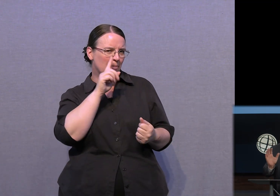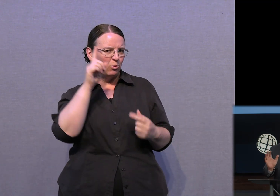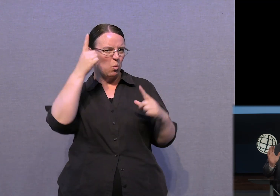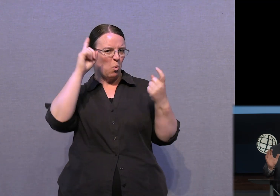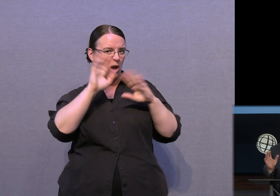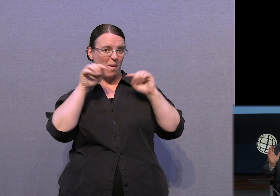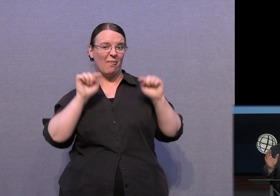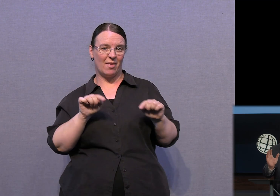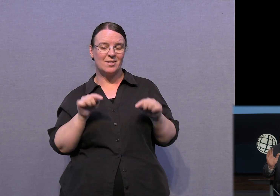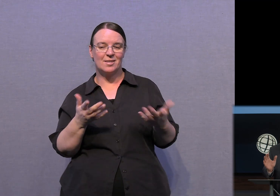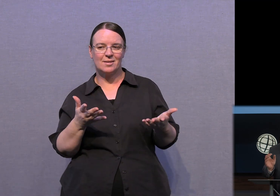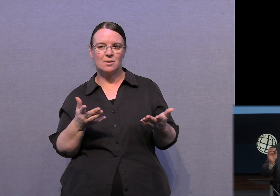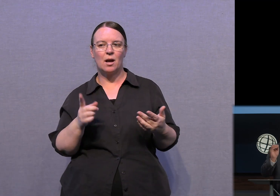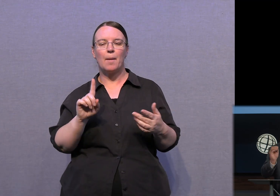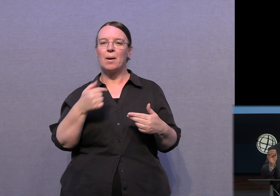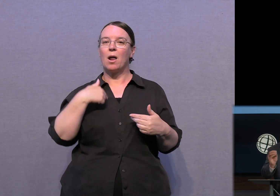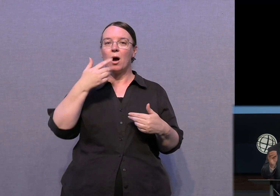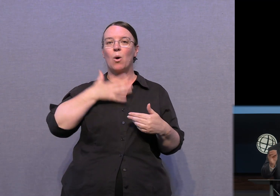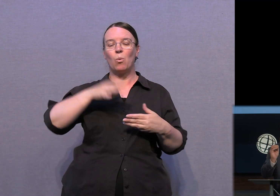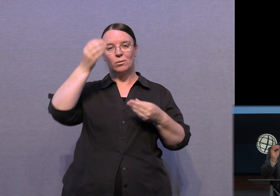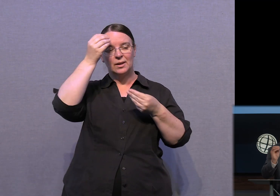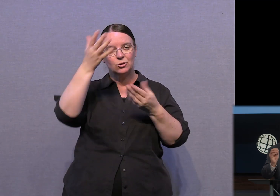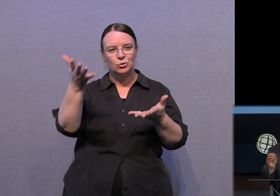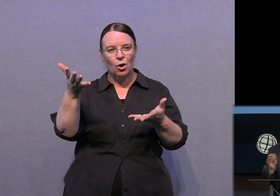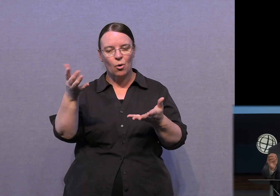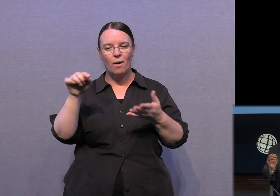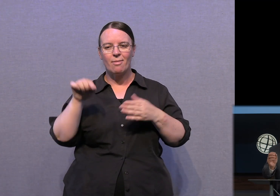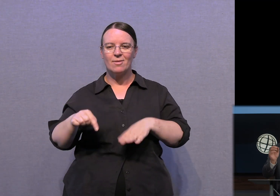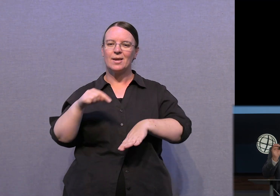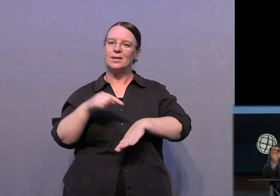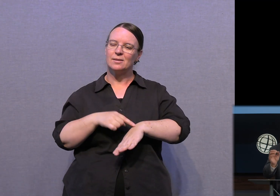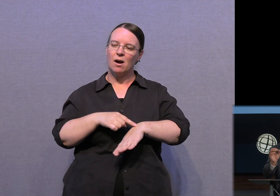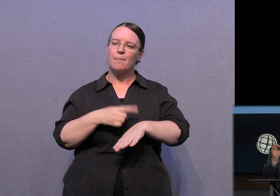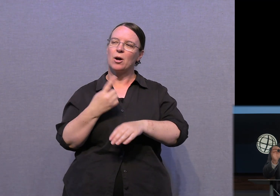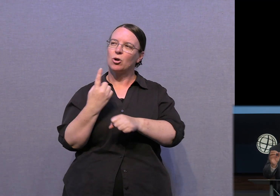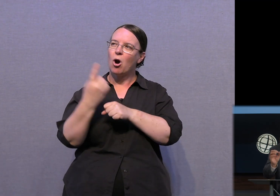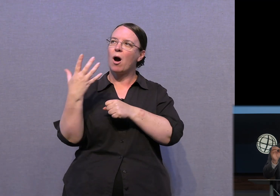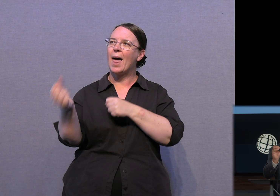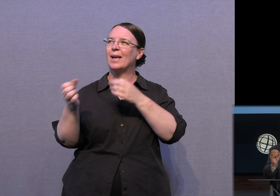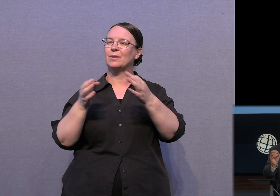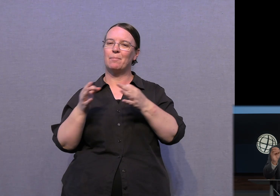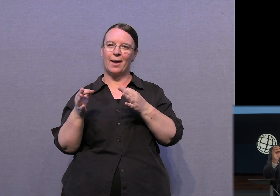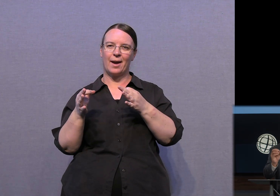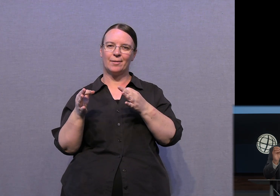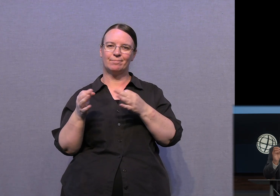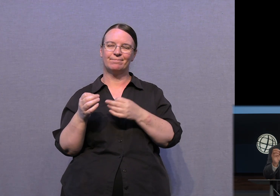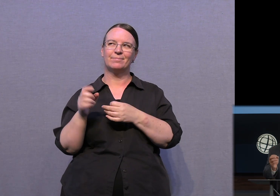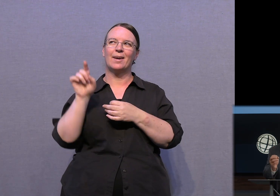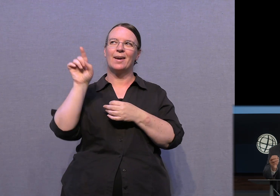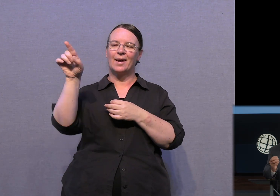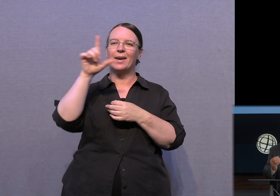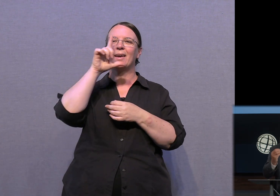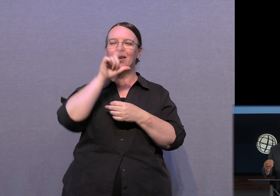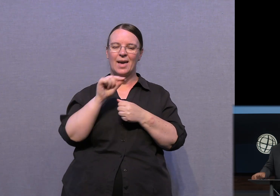that in all these situations, God has a plan. And God is more than a match for any